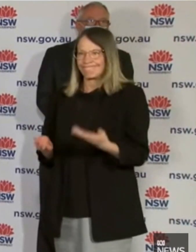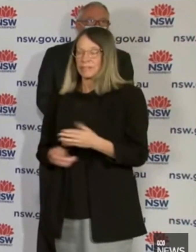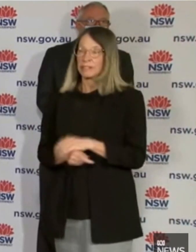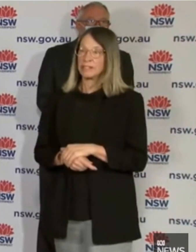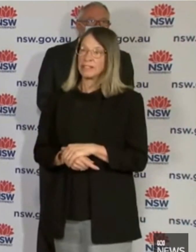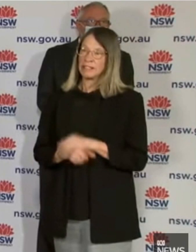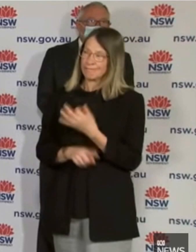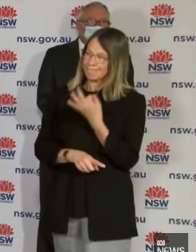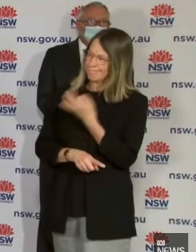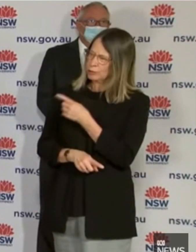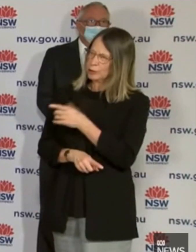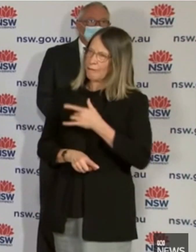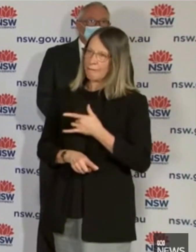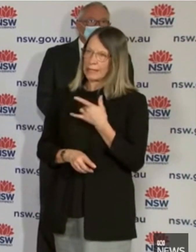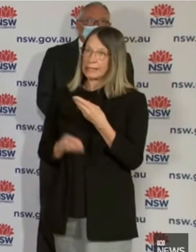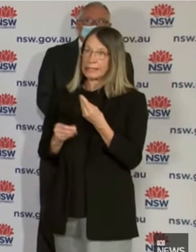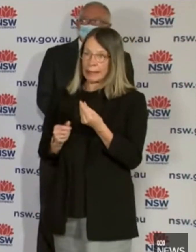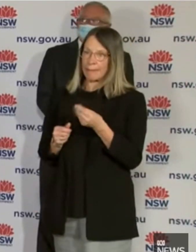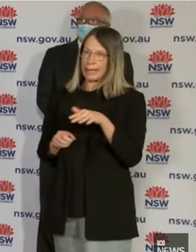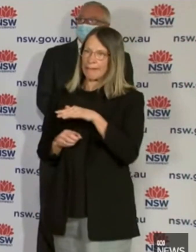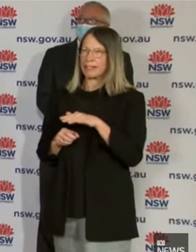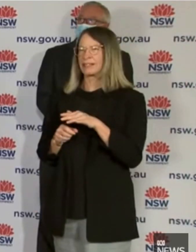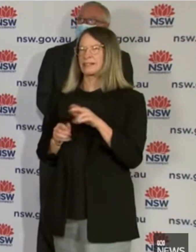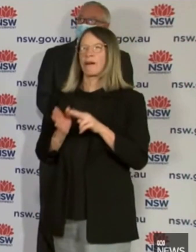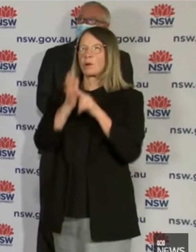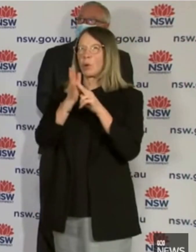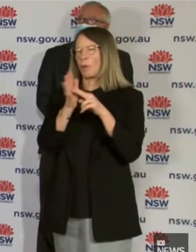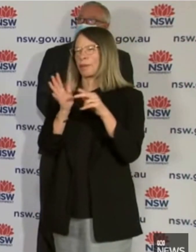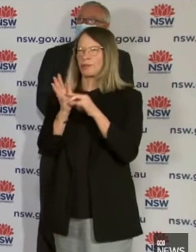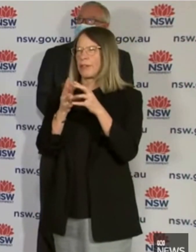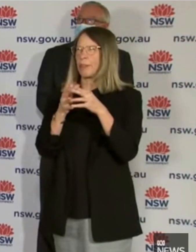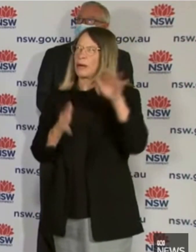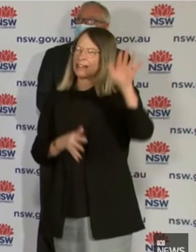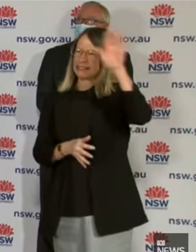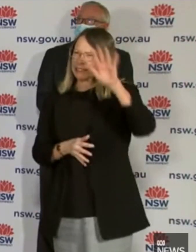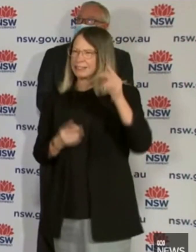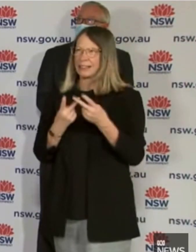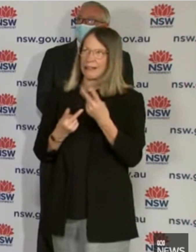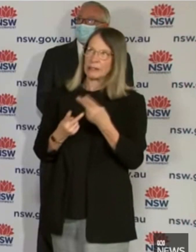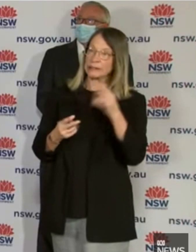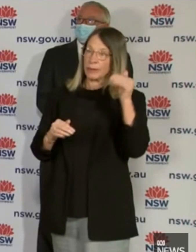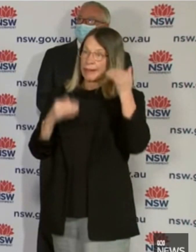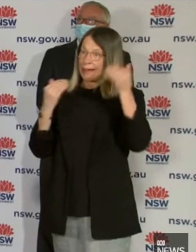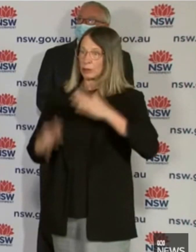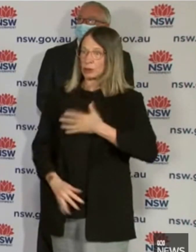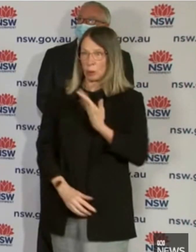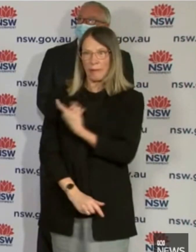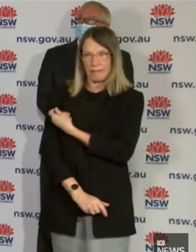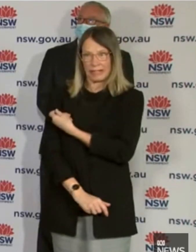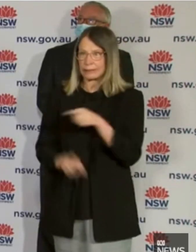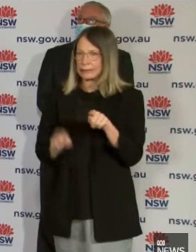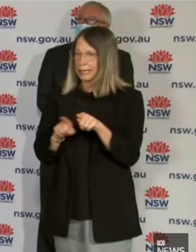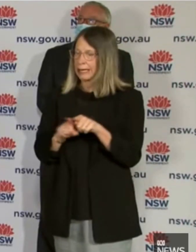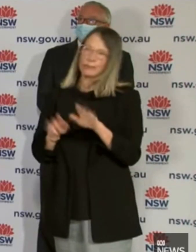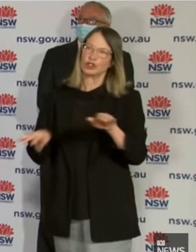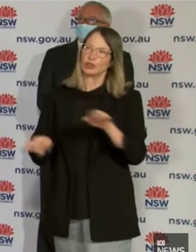perhaps northern New South Wales or other areas that have seen hesitancy in adults, that we might see pockets where children are unvaccinated, and what is